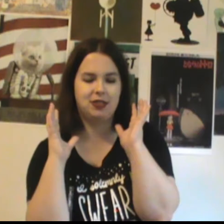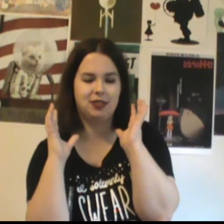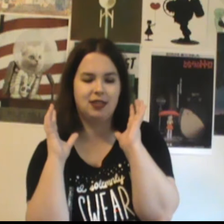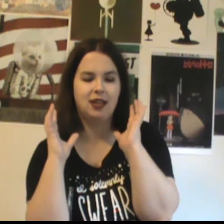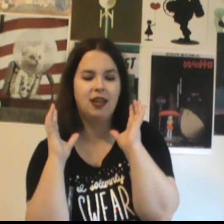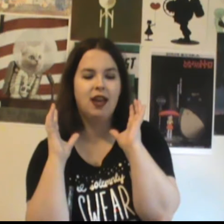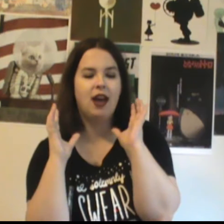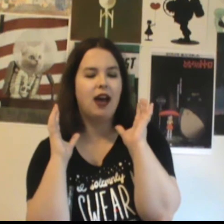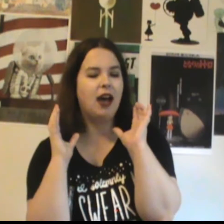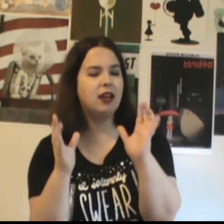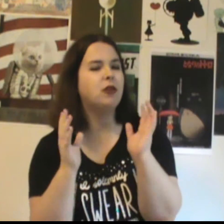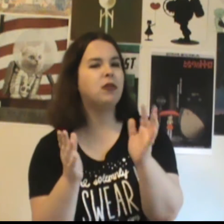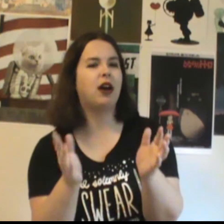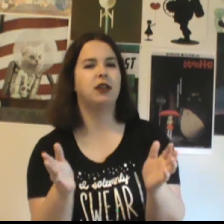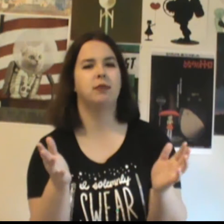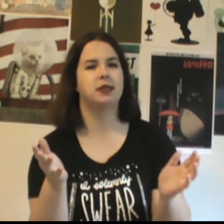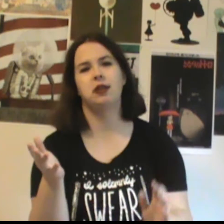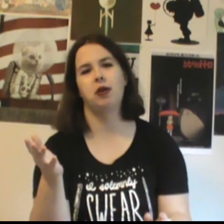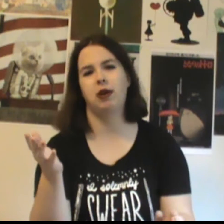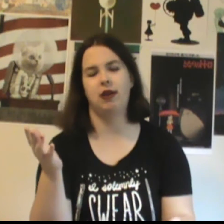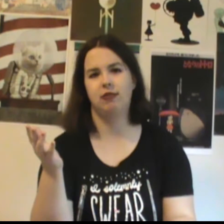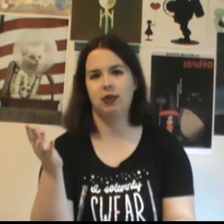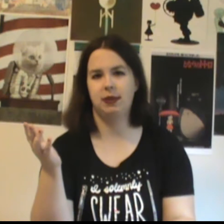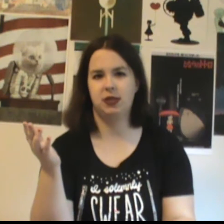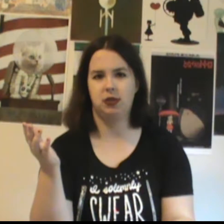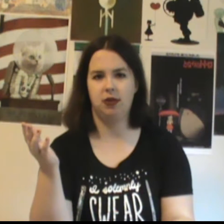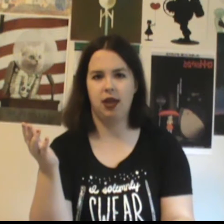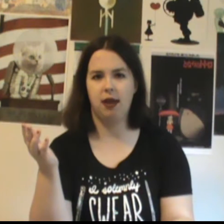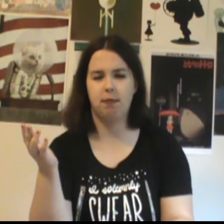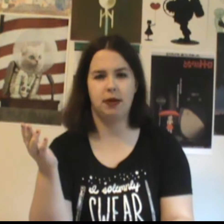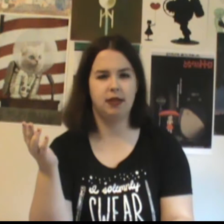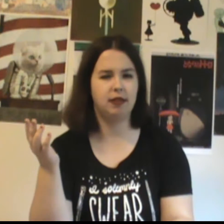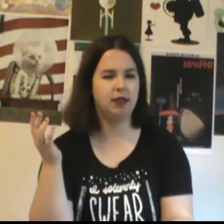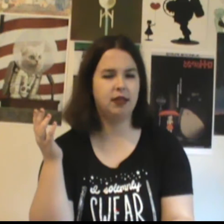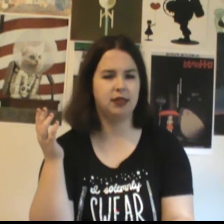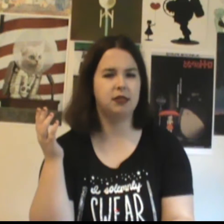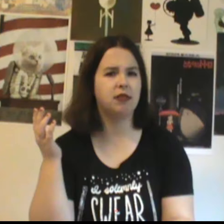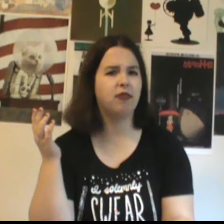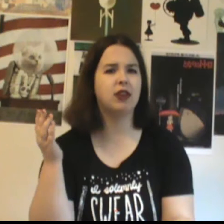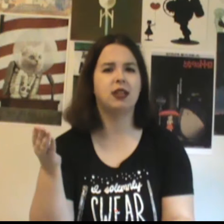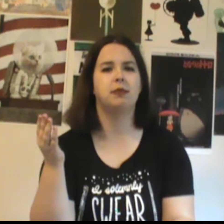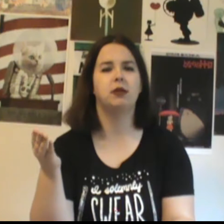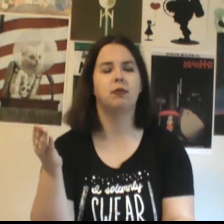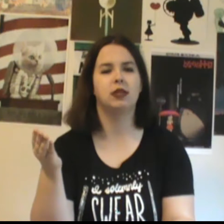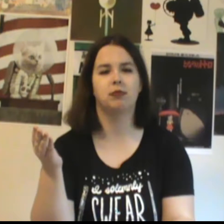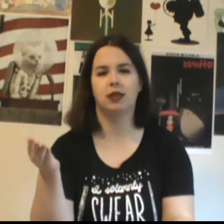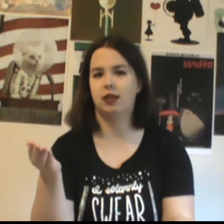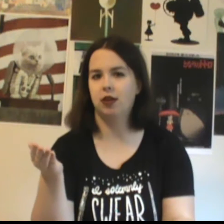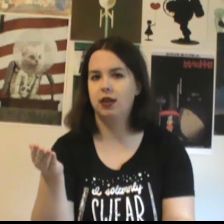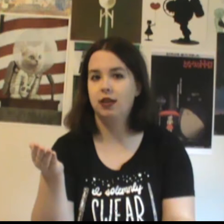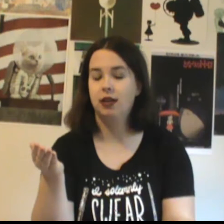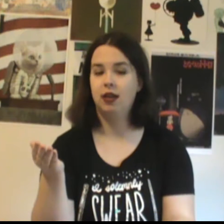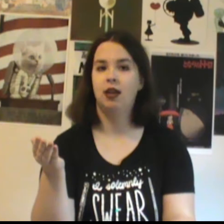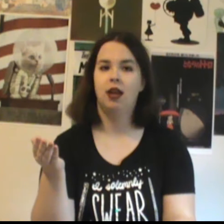just, I don't 100% know how I feel about the show yet, but this first episode was really good.